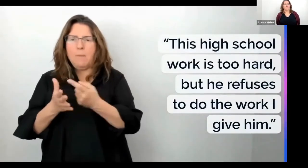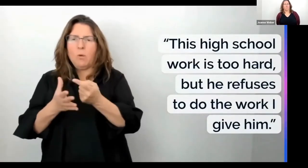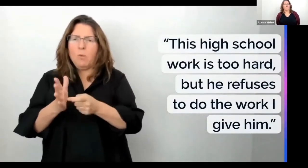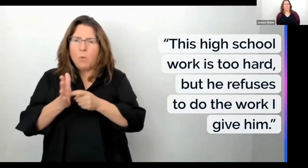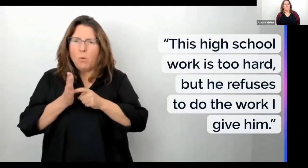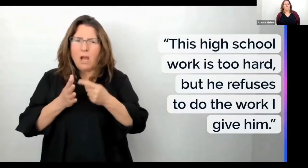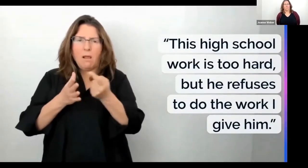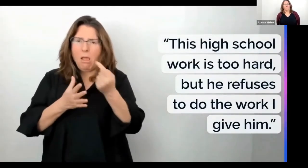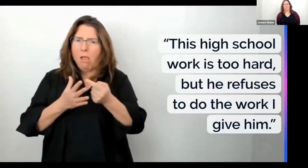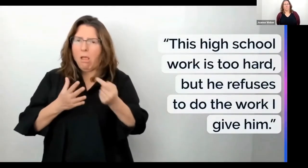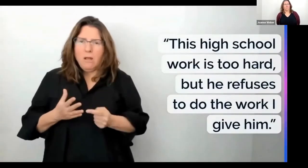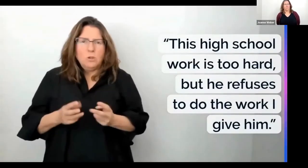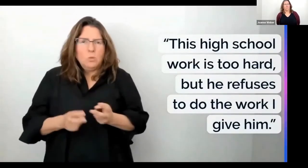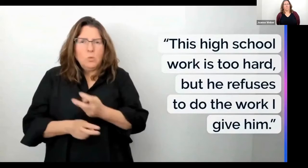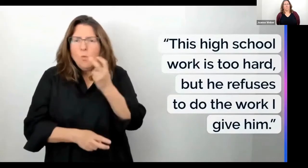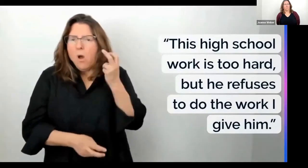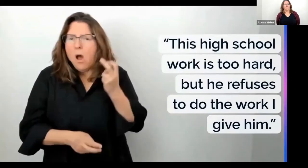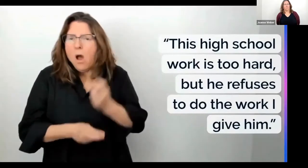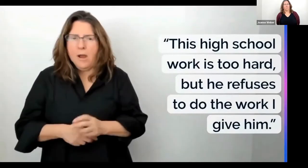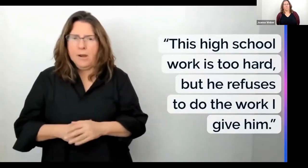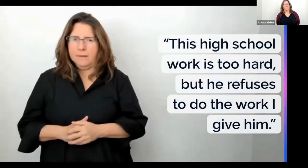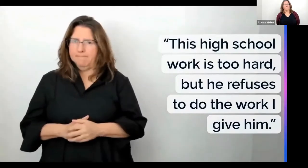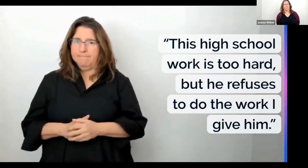High school work is too hard for him.